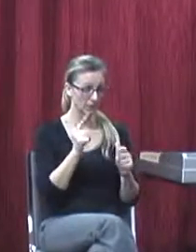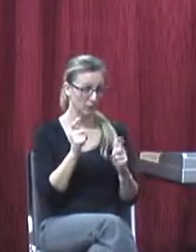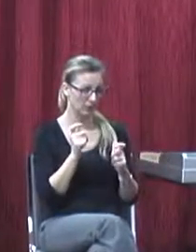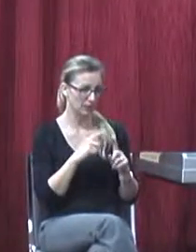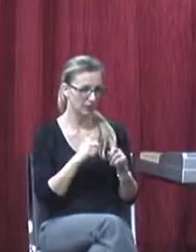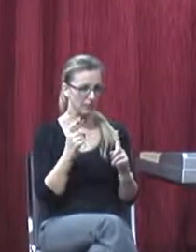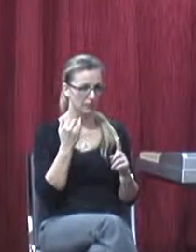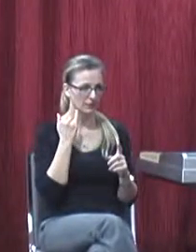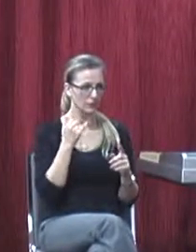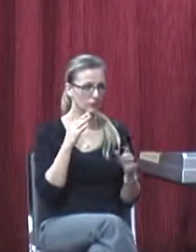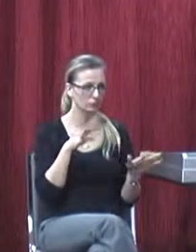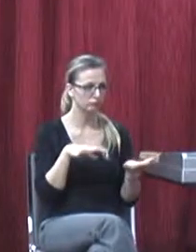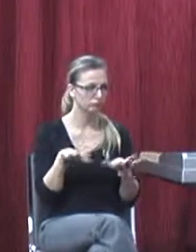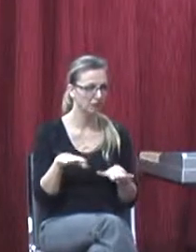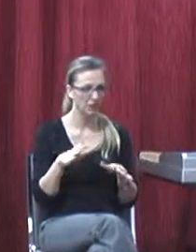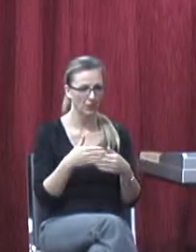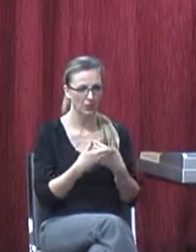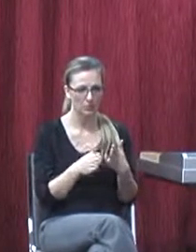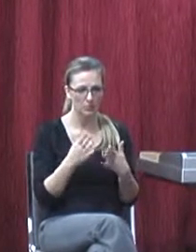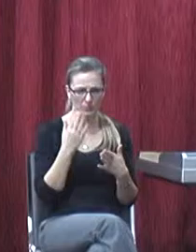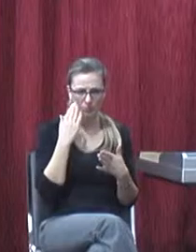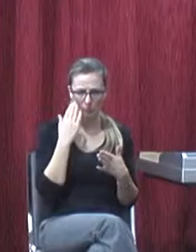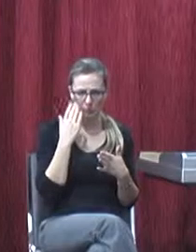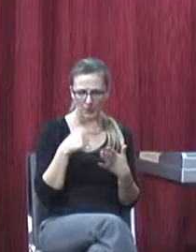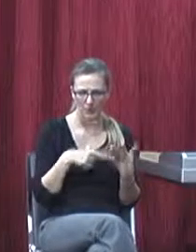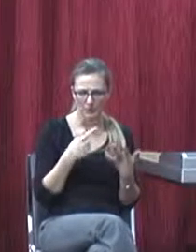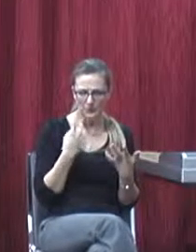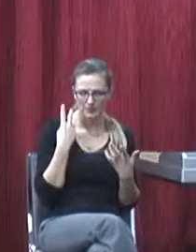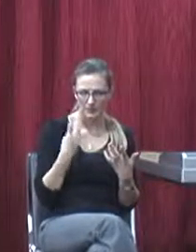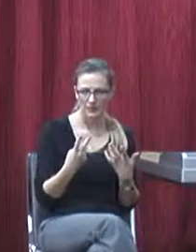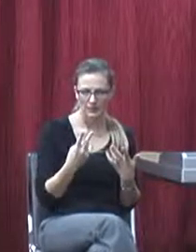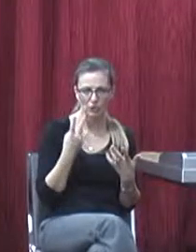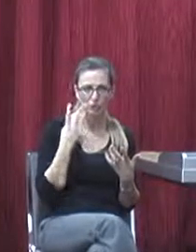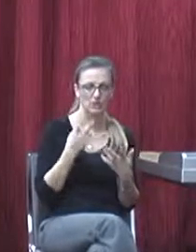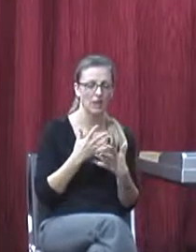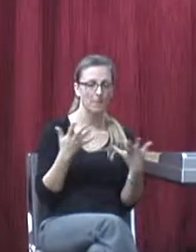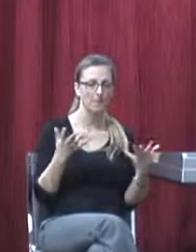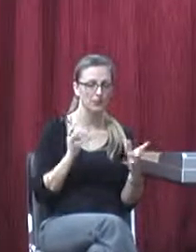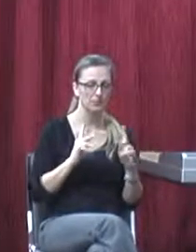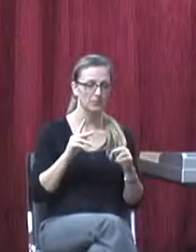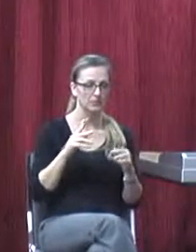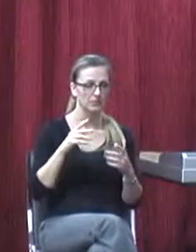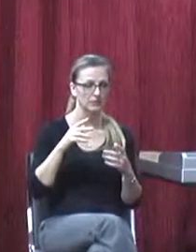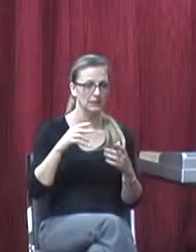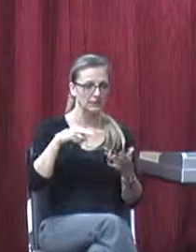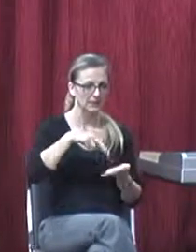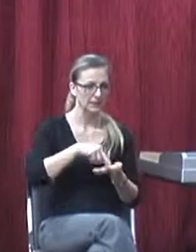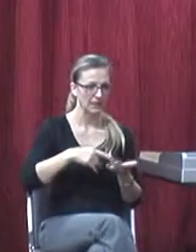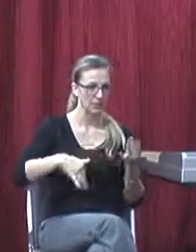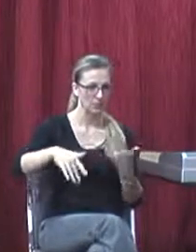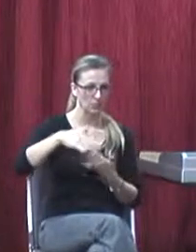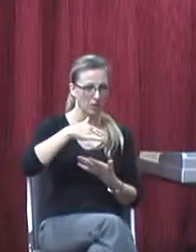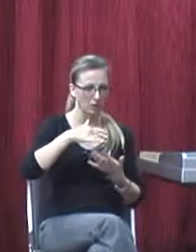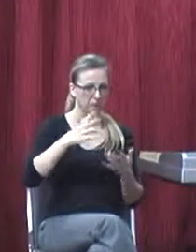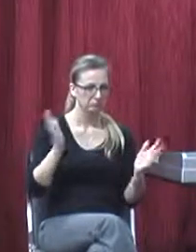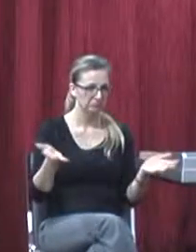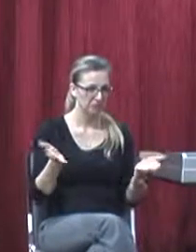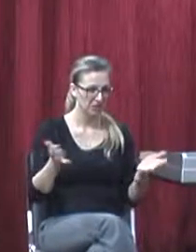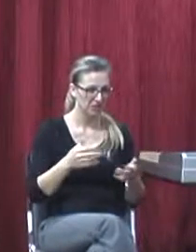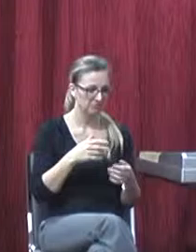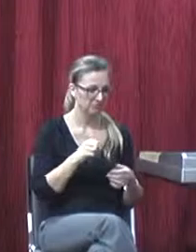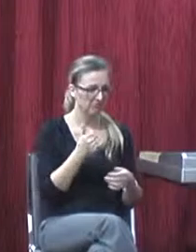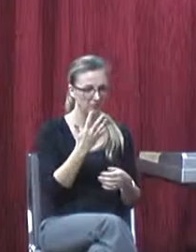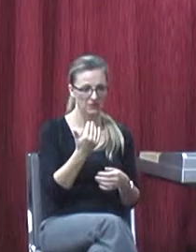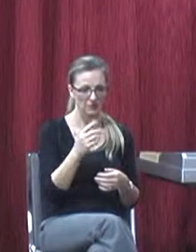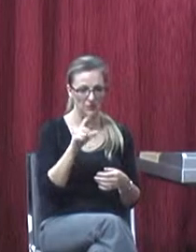you hang around in this room, do you know what you see? You see a whole bunch of people standing around talking with each other for another 15, 20, 30